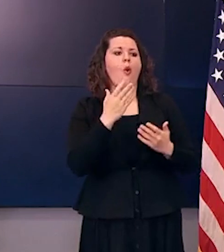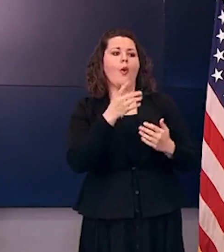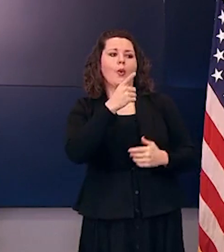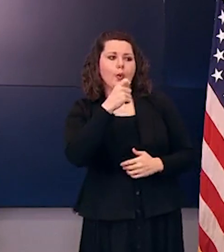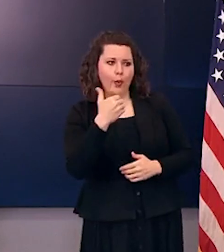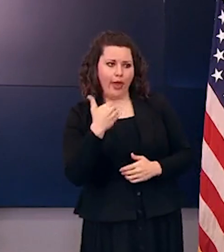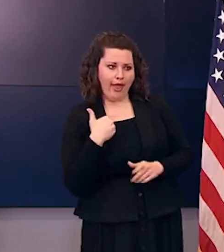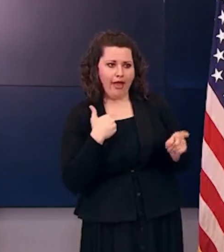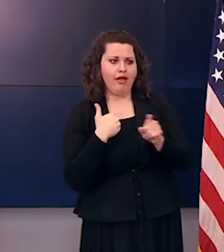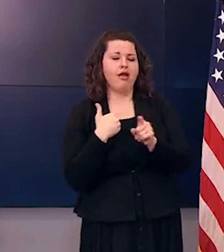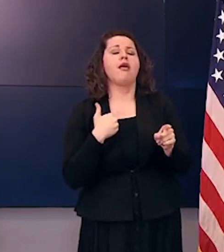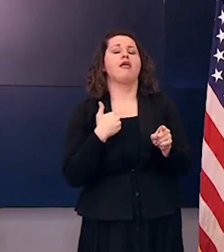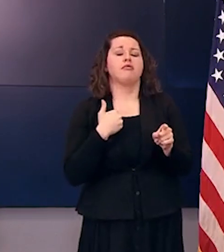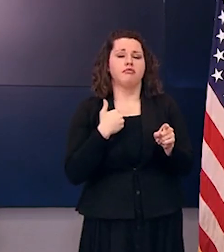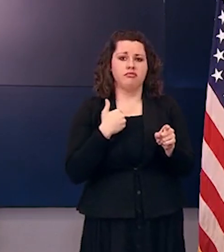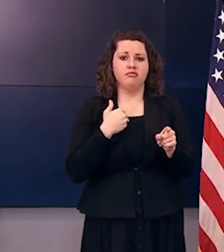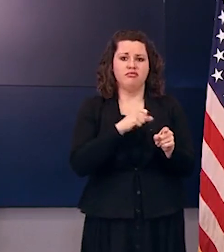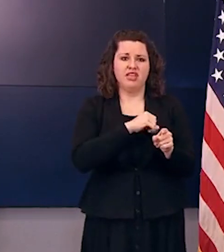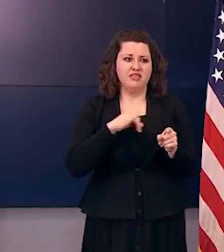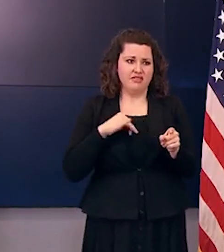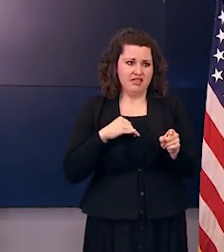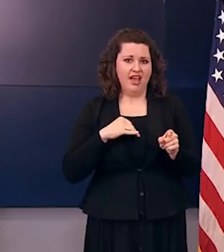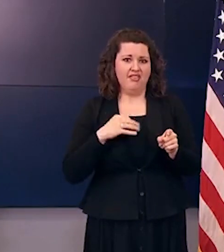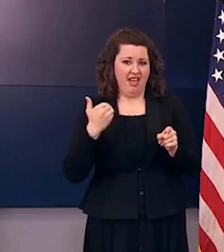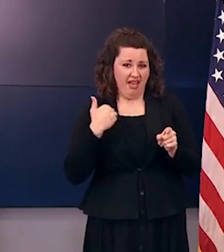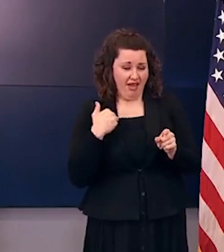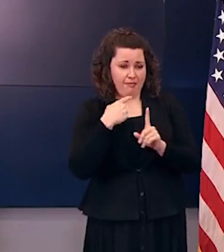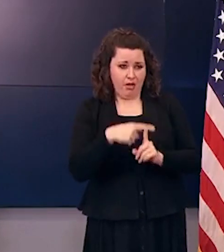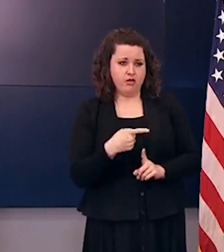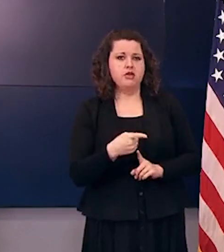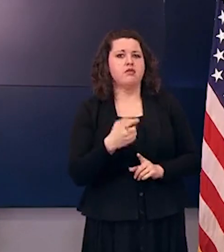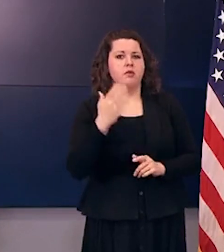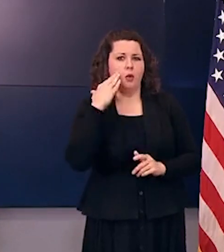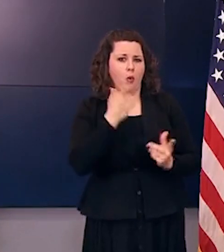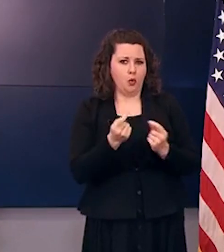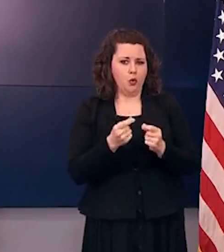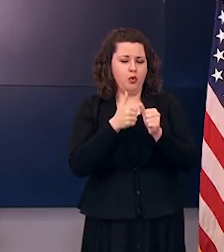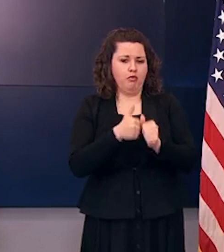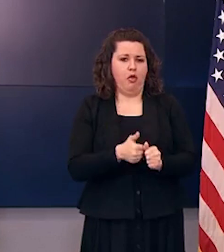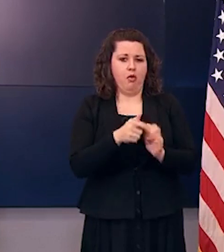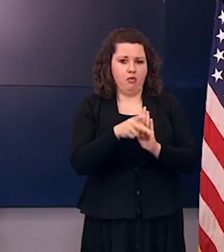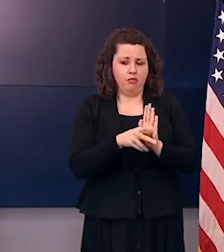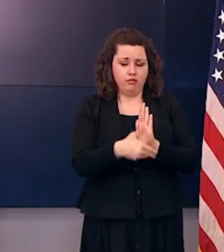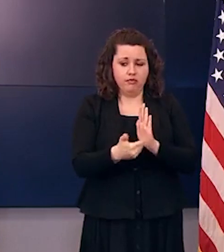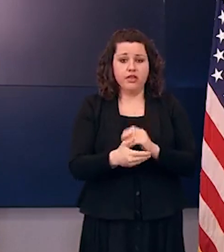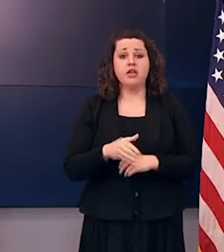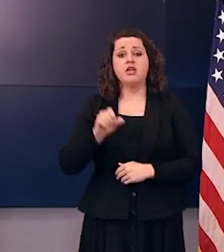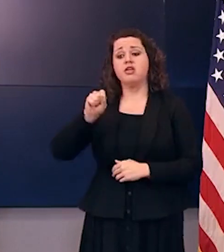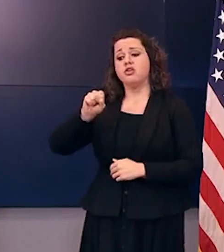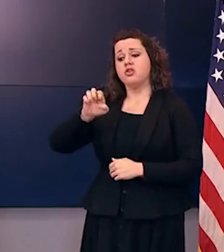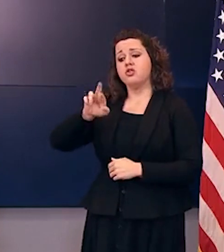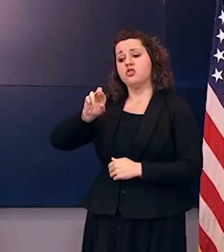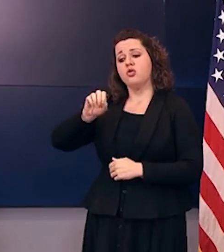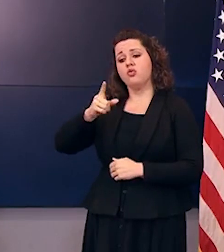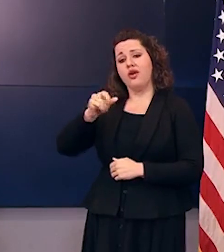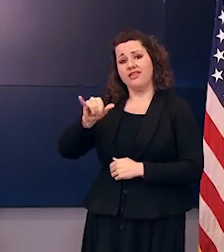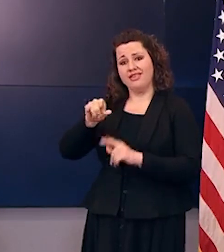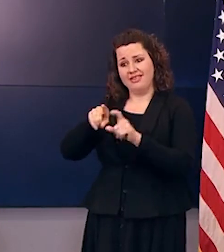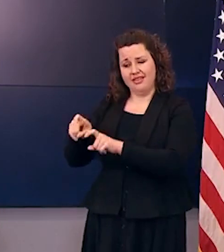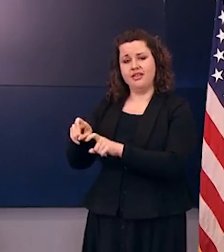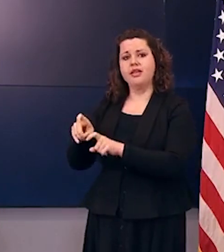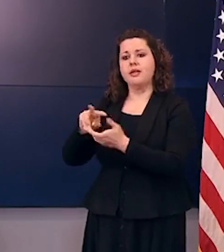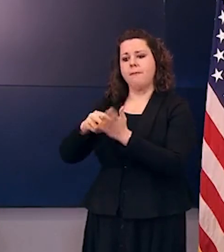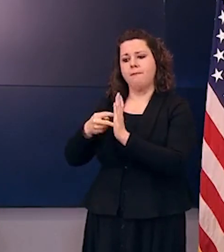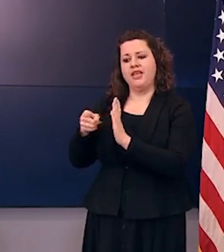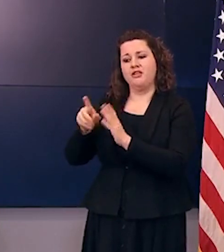virus if they do have staff who are currently positive. Serology testing is intended to let employees know whether